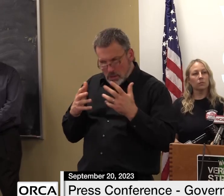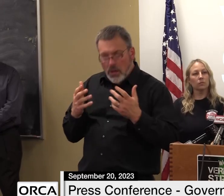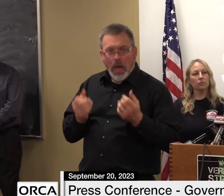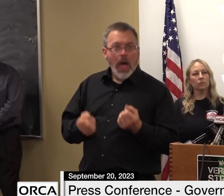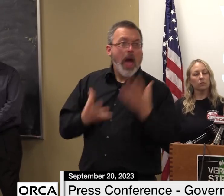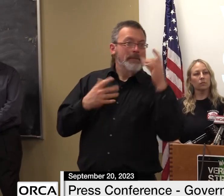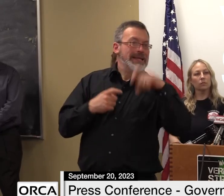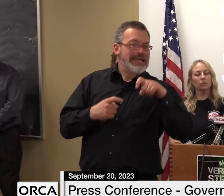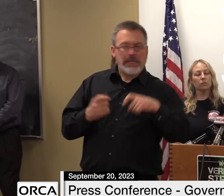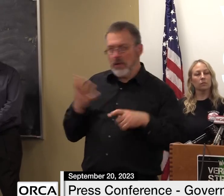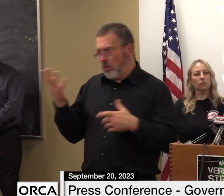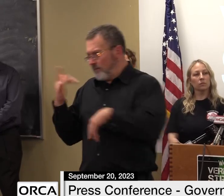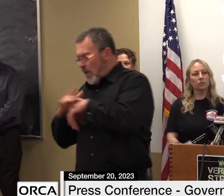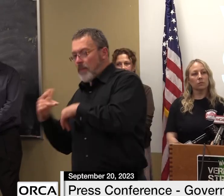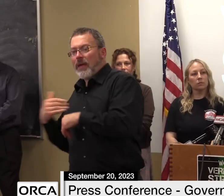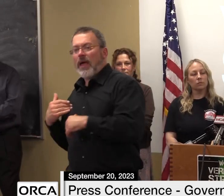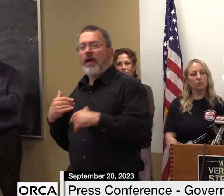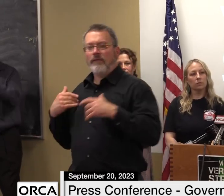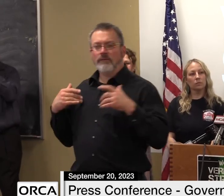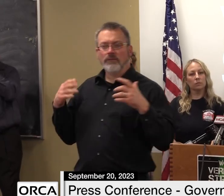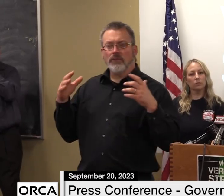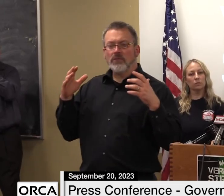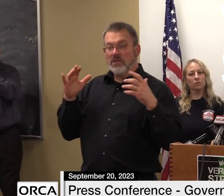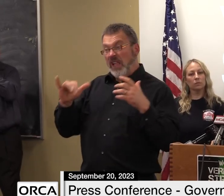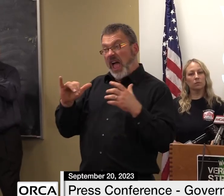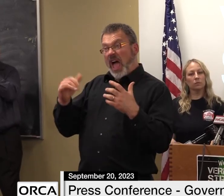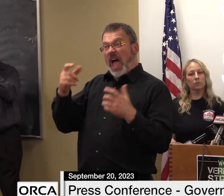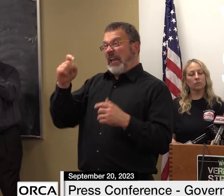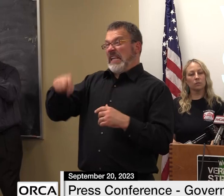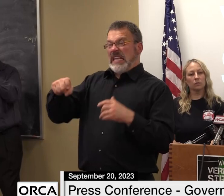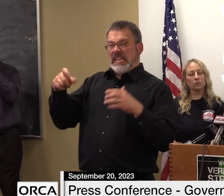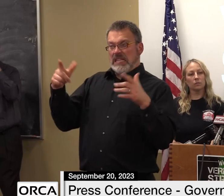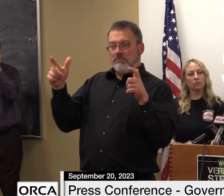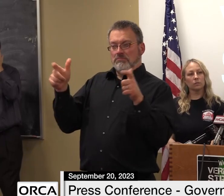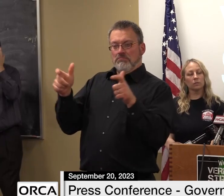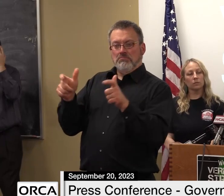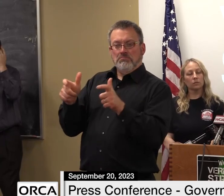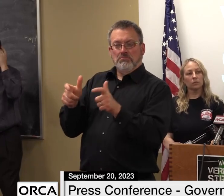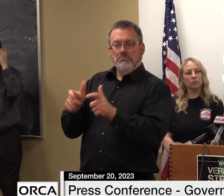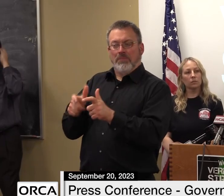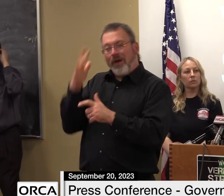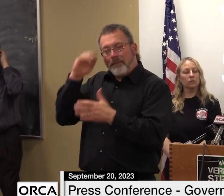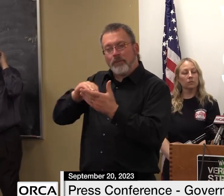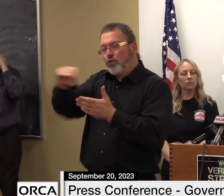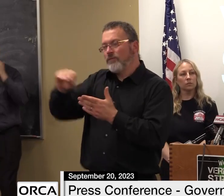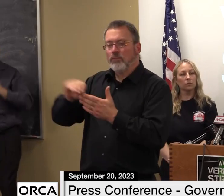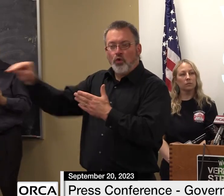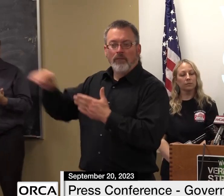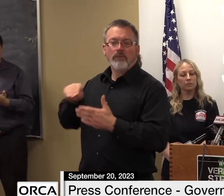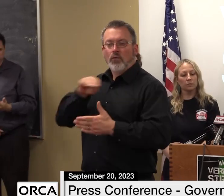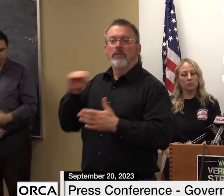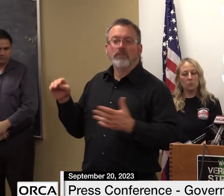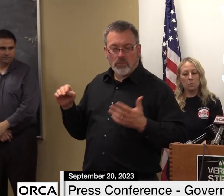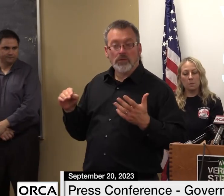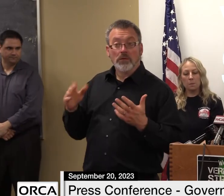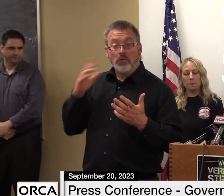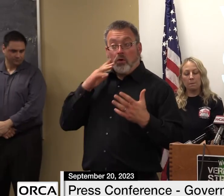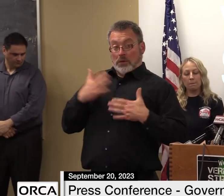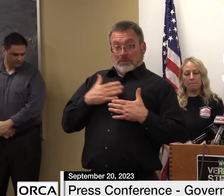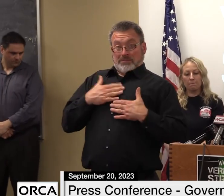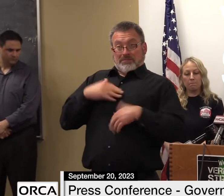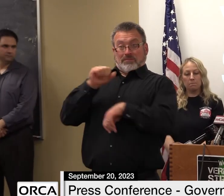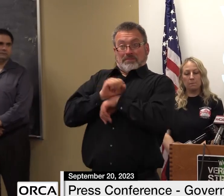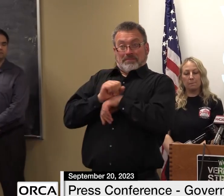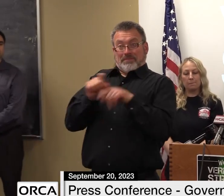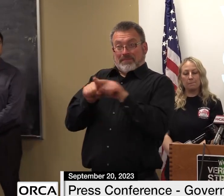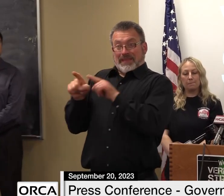large population, and by the time everything's set up, it's a smaller population. The good news, I think, for FEMA is that the state and